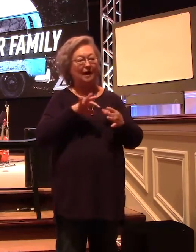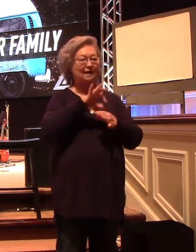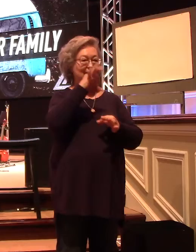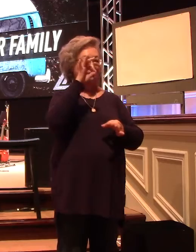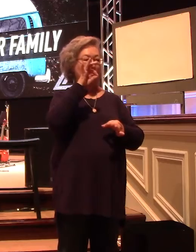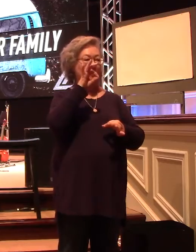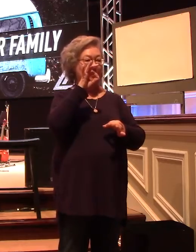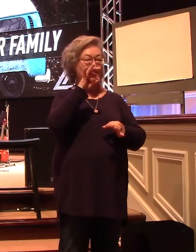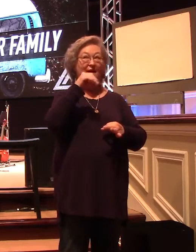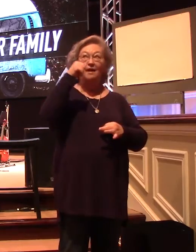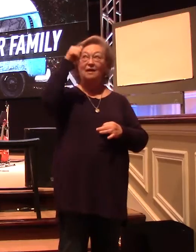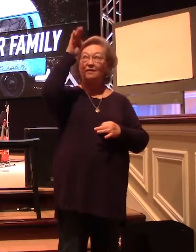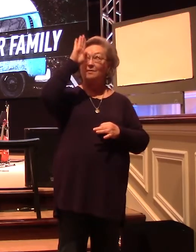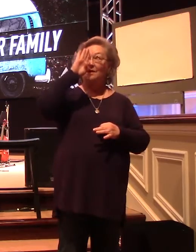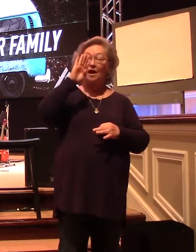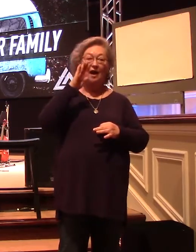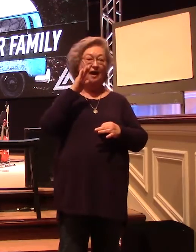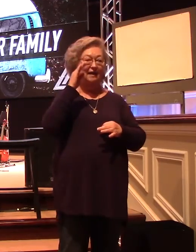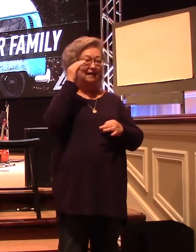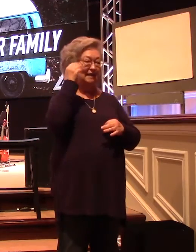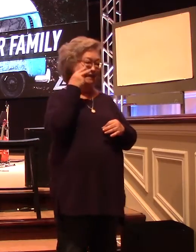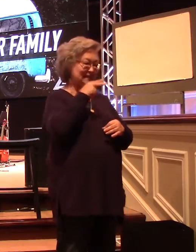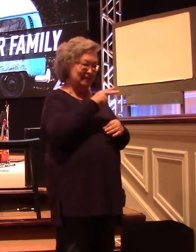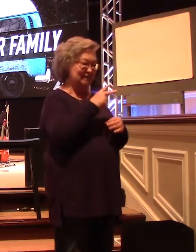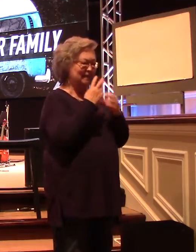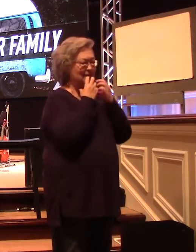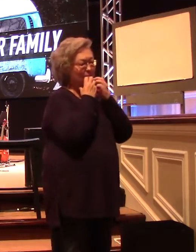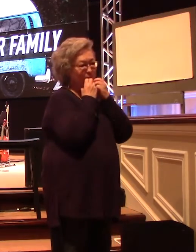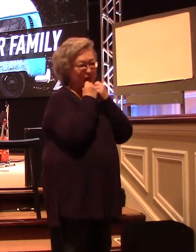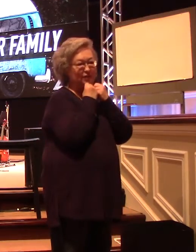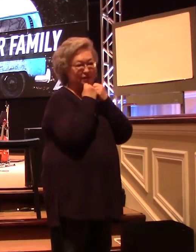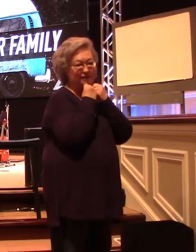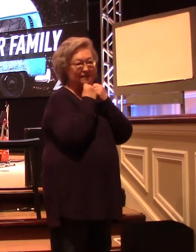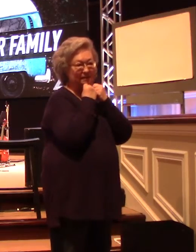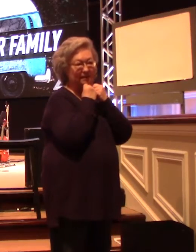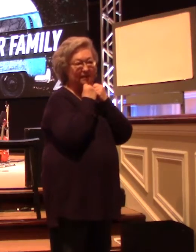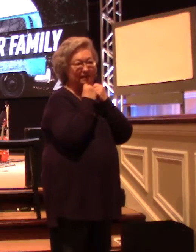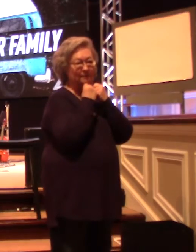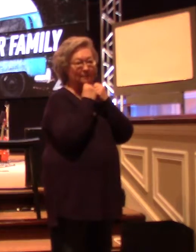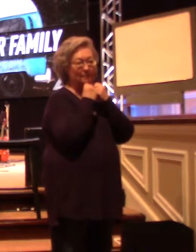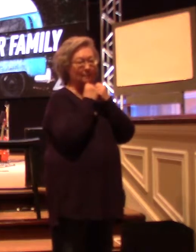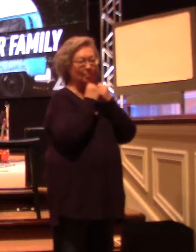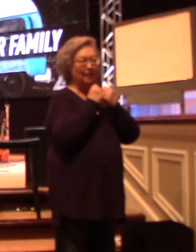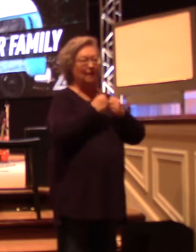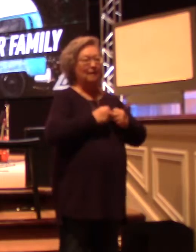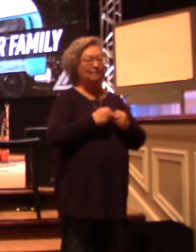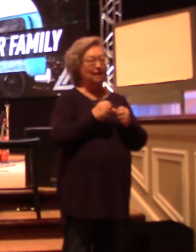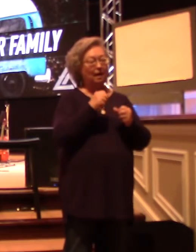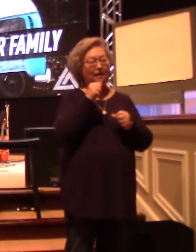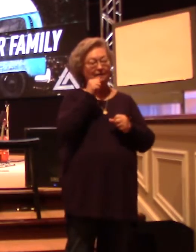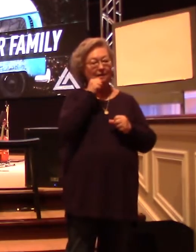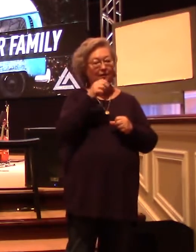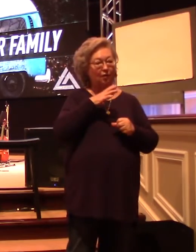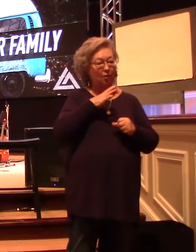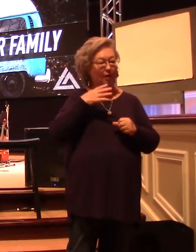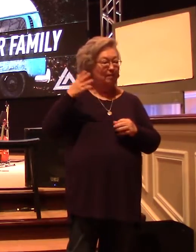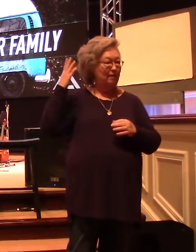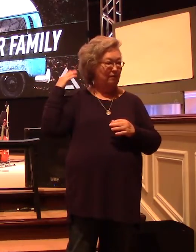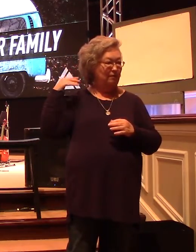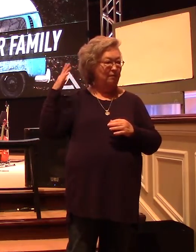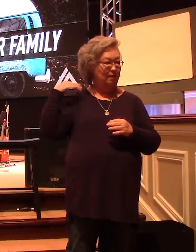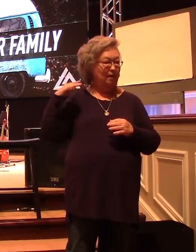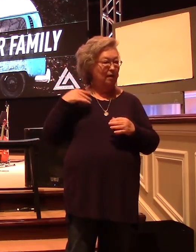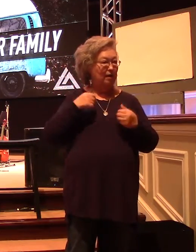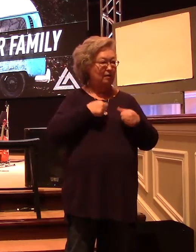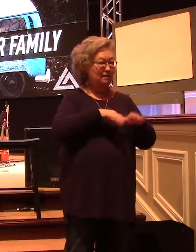very precious. For this is how the holy women who hoped in God used to adorn themselves by submitting to their own